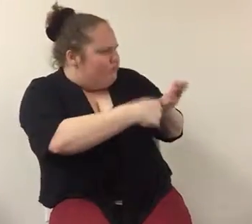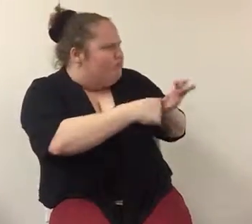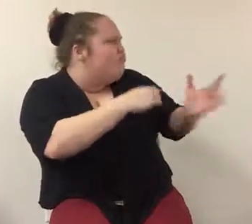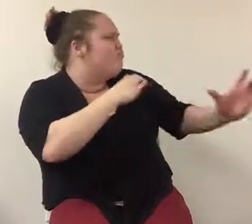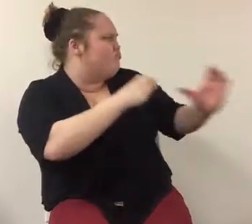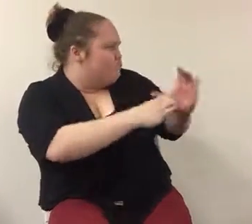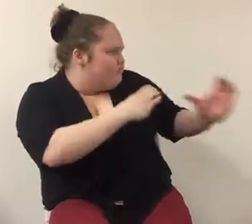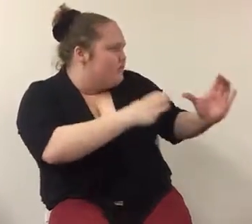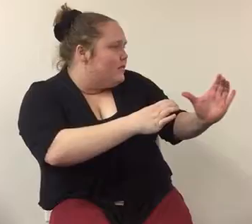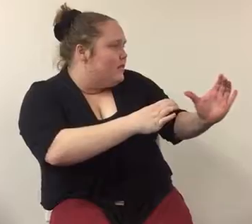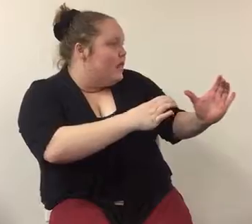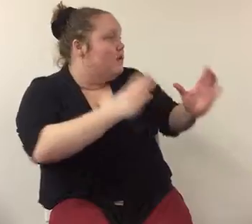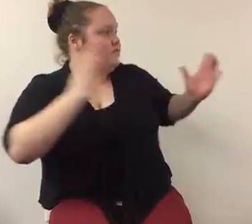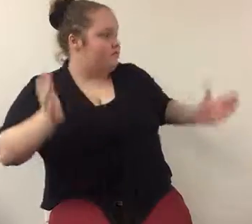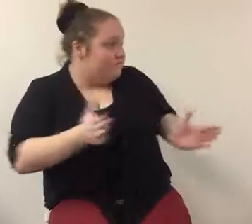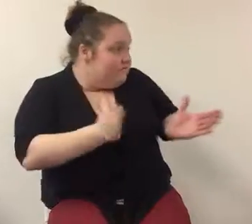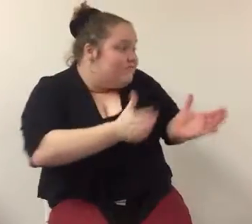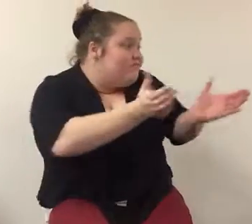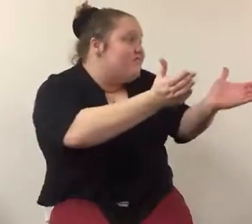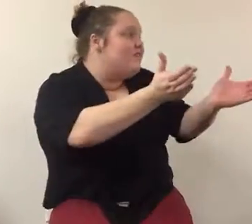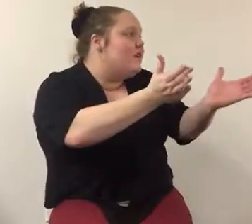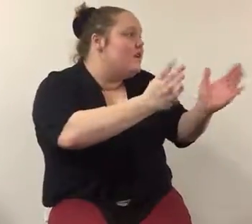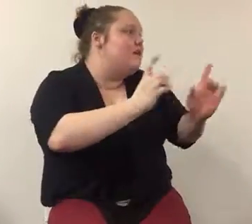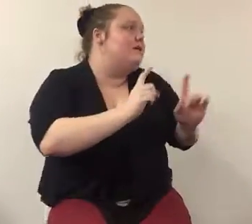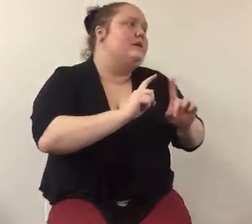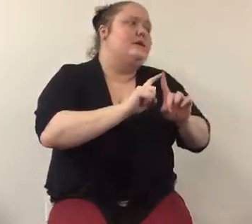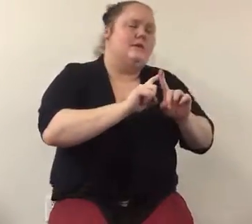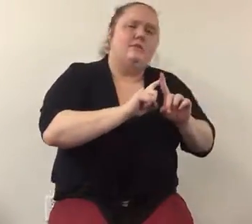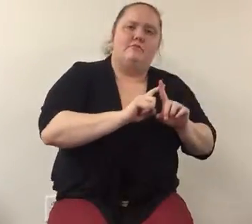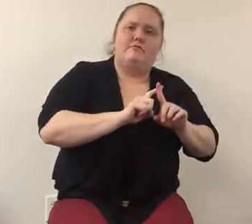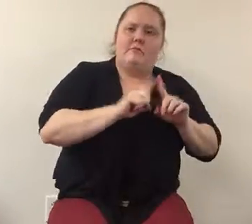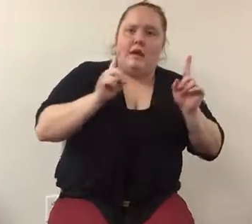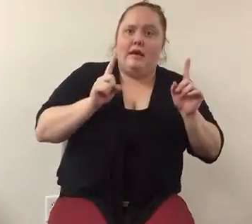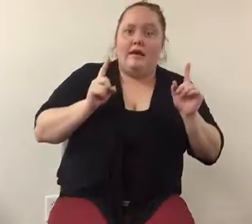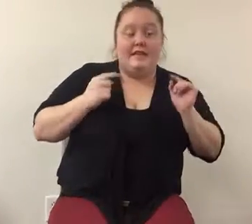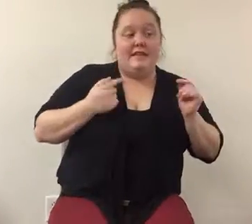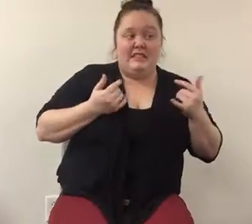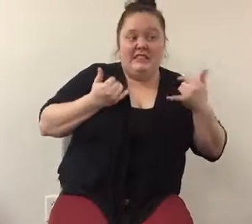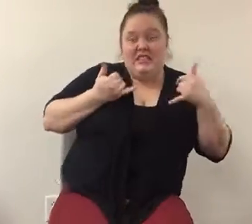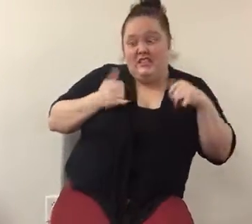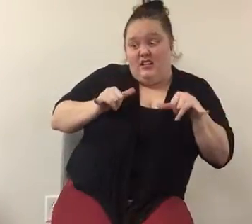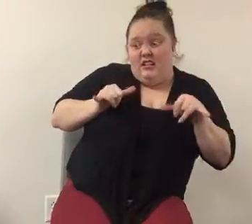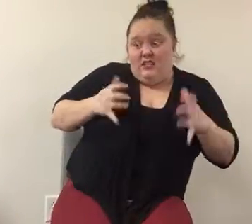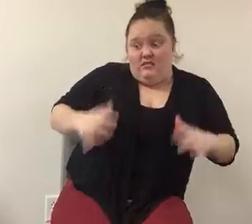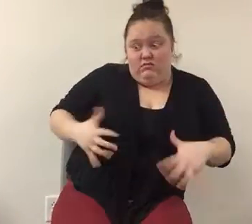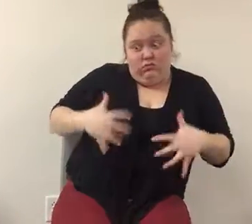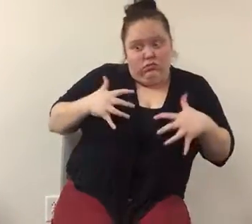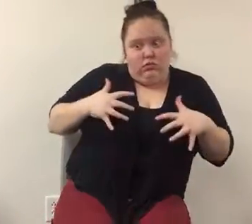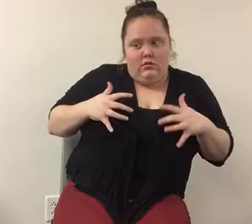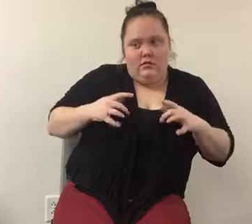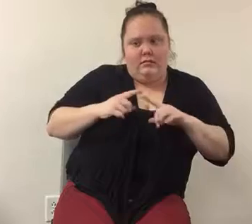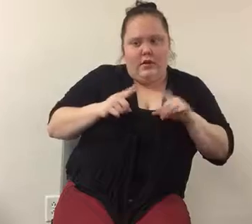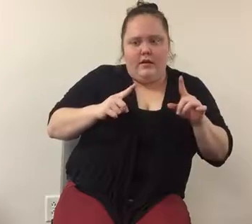very nurturing. People tend to feel very comfortable once they get in the surgery center. And that's a testament to our staff.